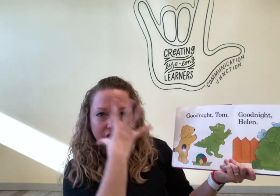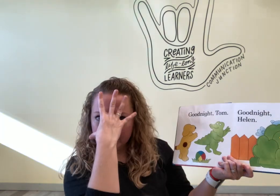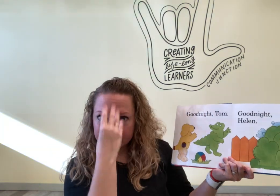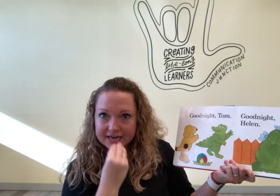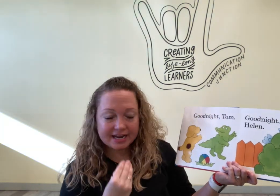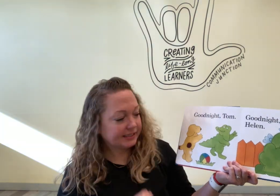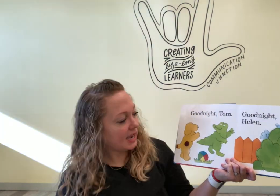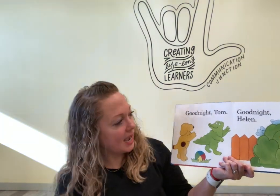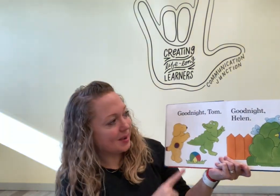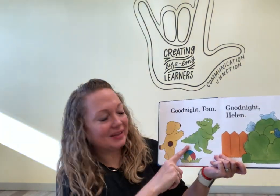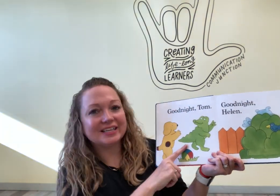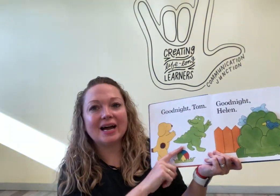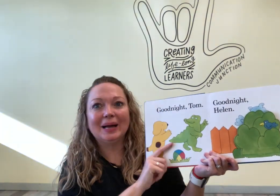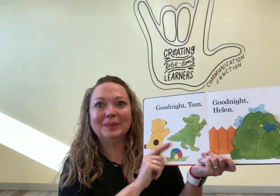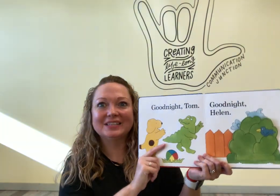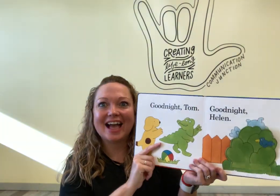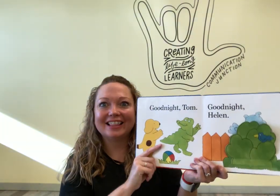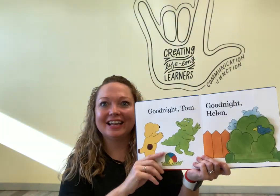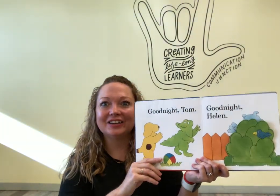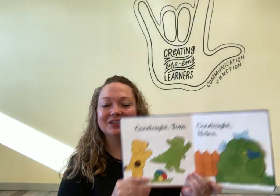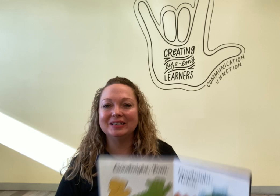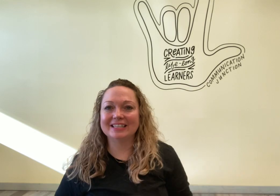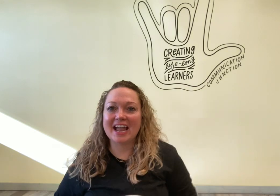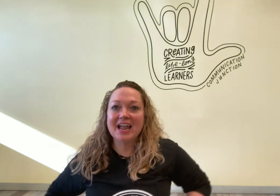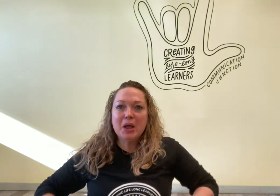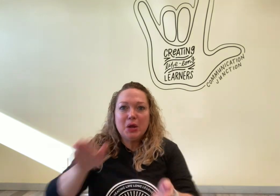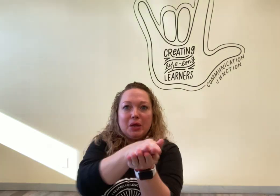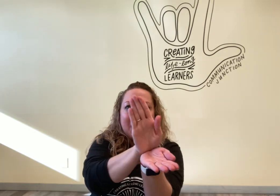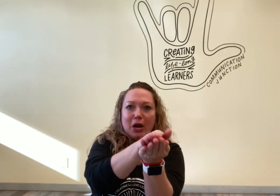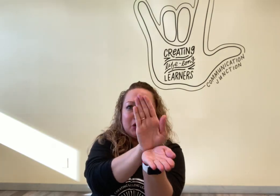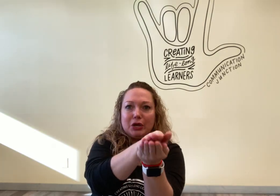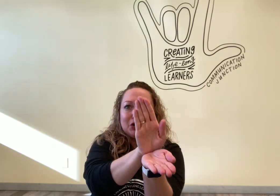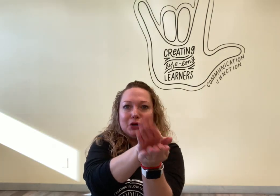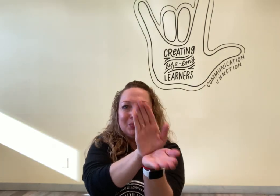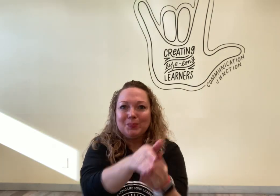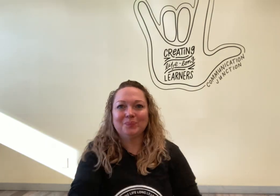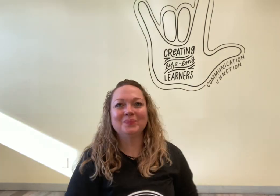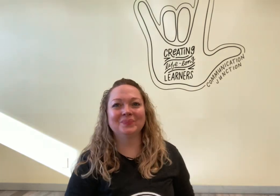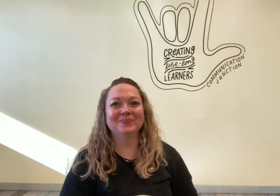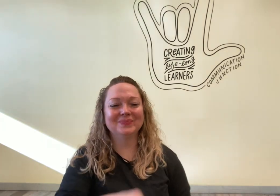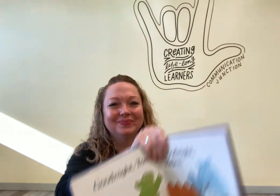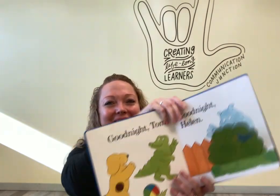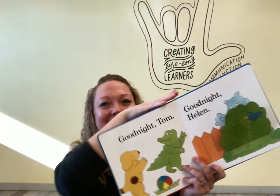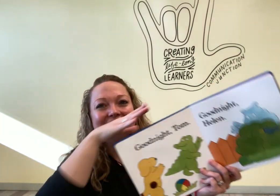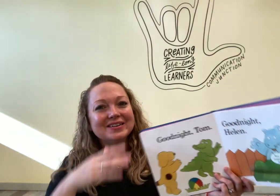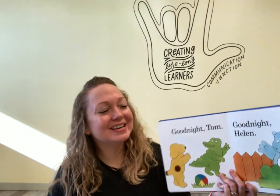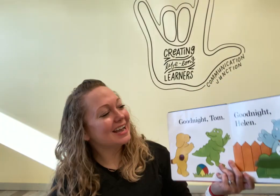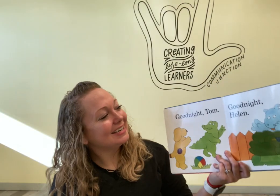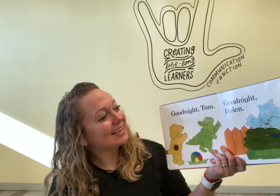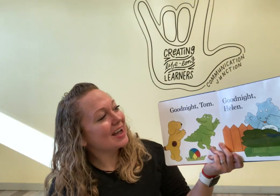Good night, Tom, and Tom's an alligator, so we say alligator. Good night,